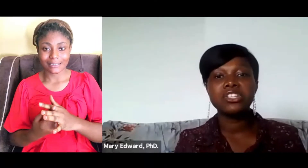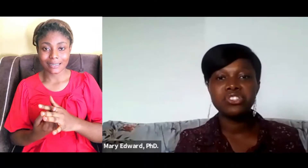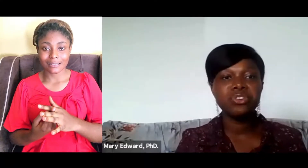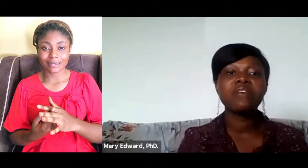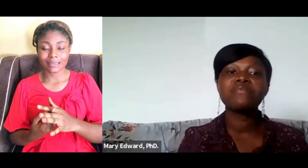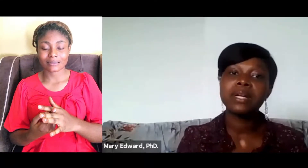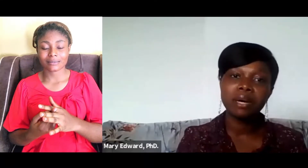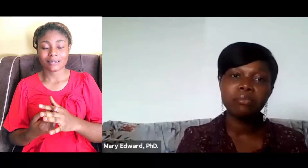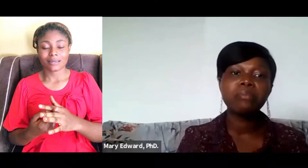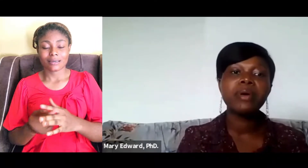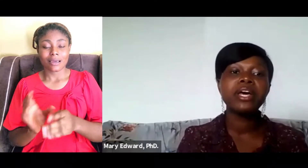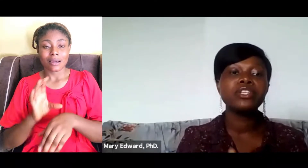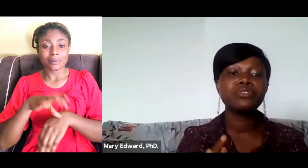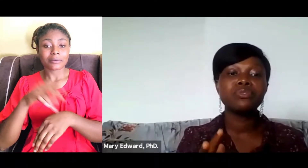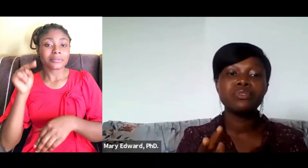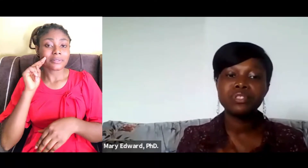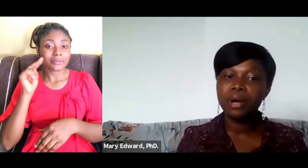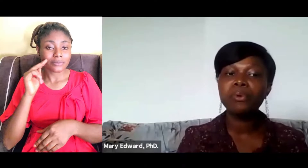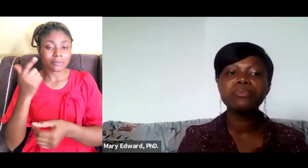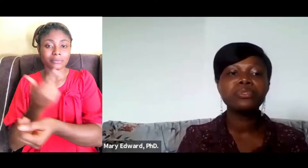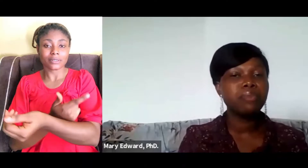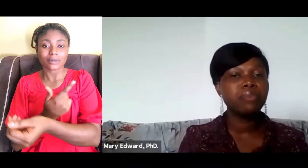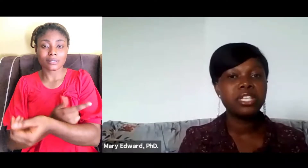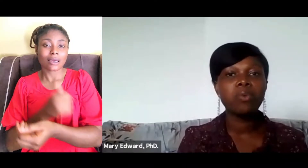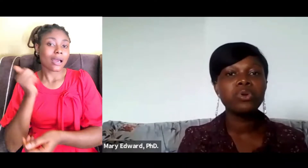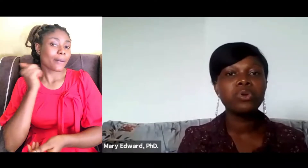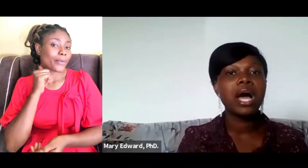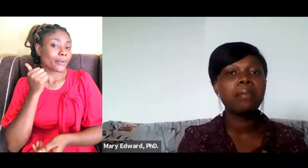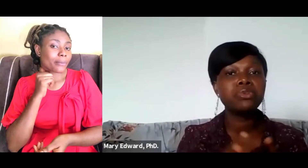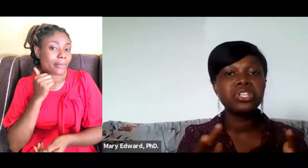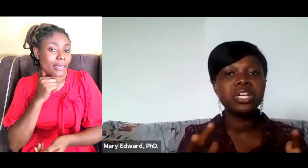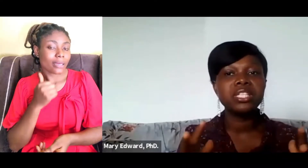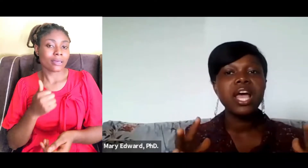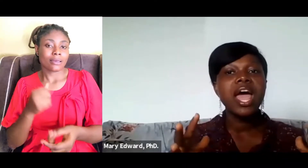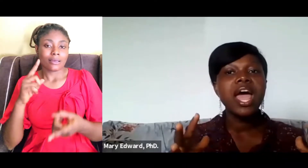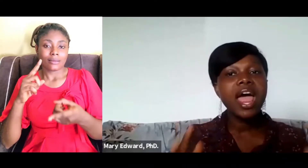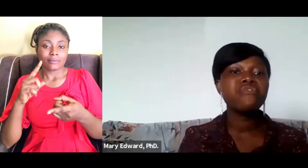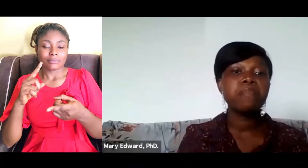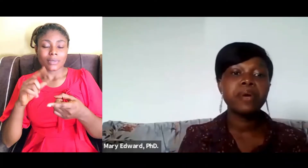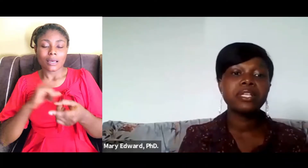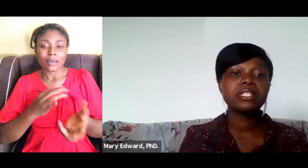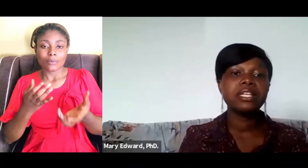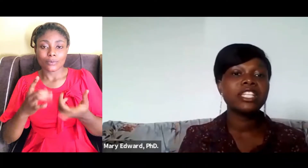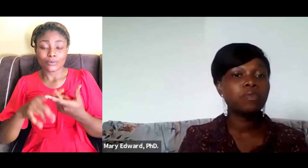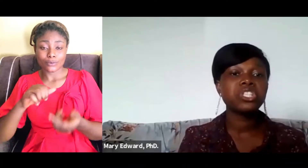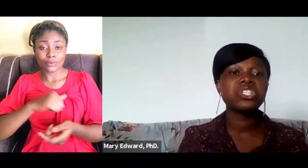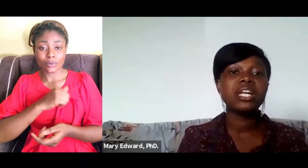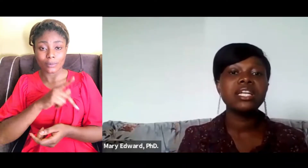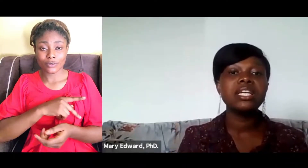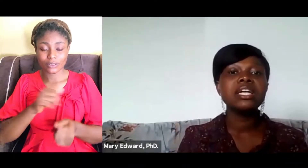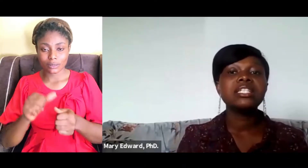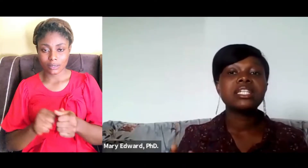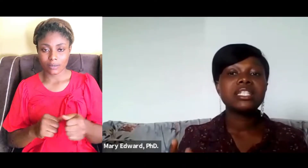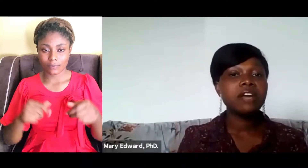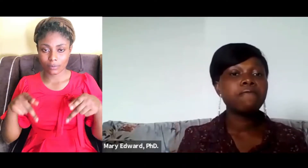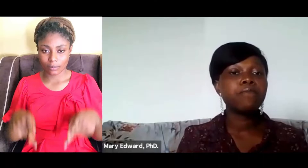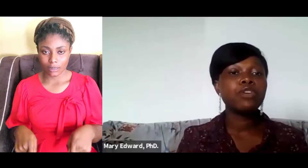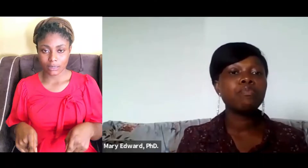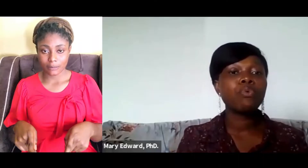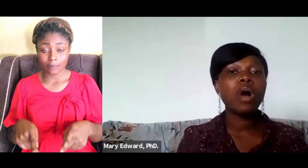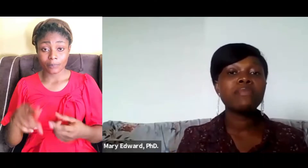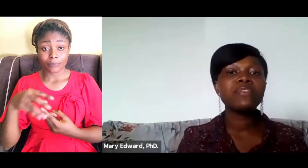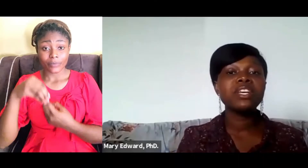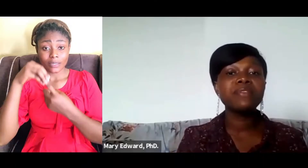Ghana, Nigeria, from Adamborobe to Sawom to Media. I want to appreciate every person, especially the